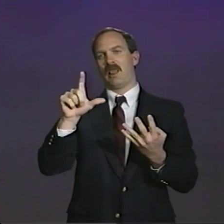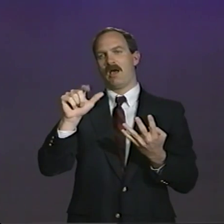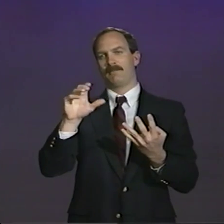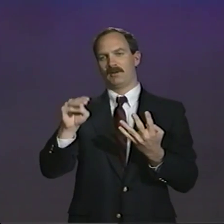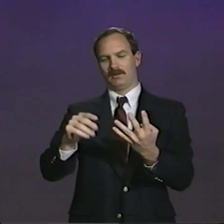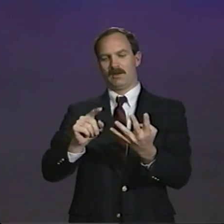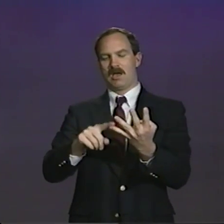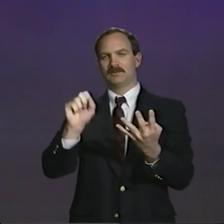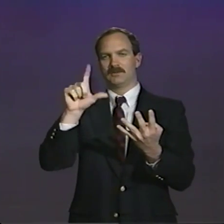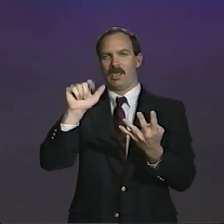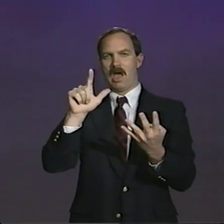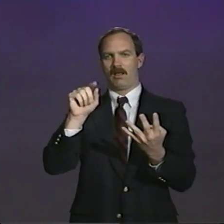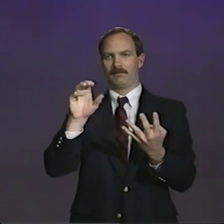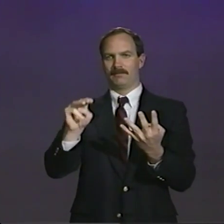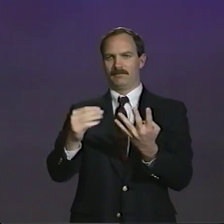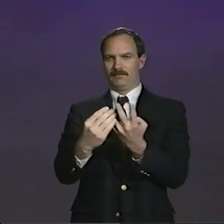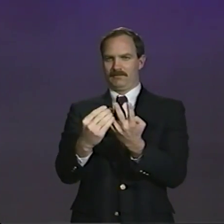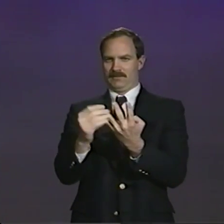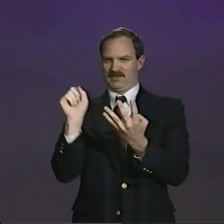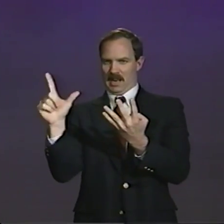clusters are the giant slalom and the slalom.